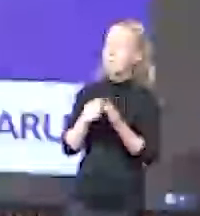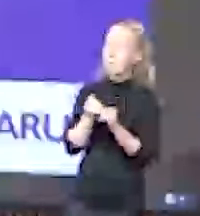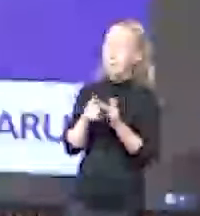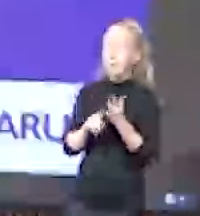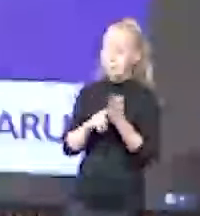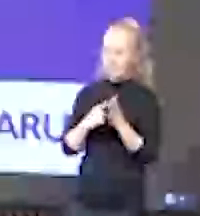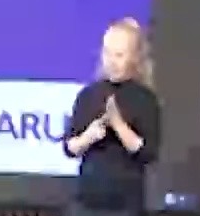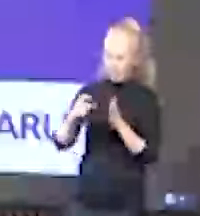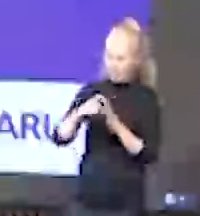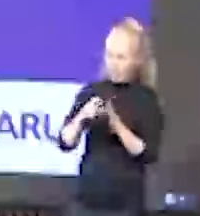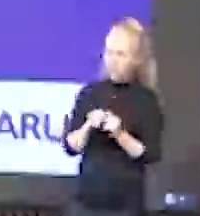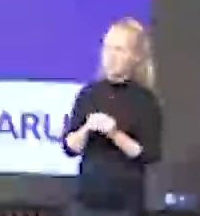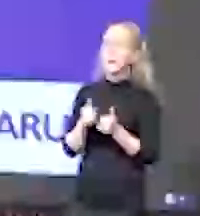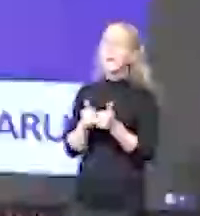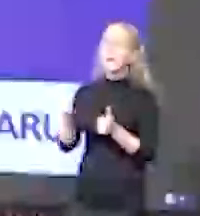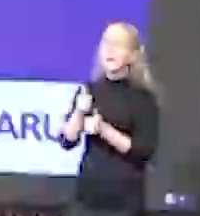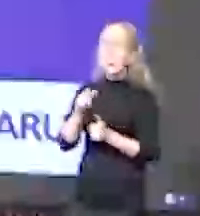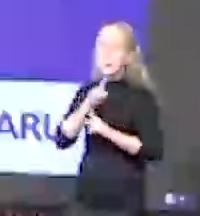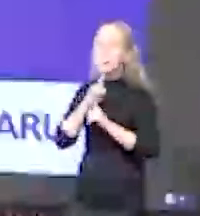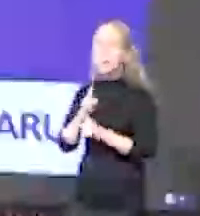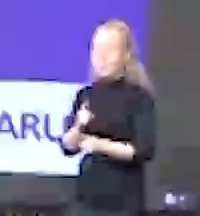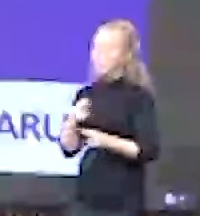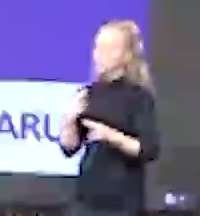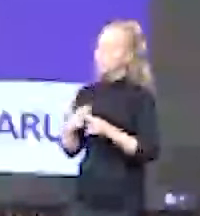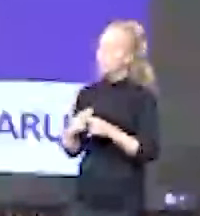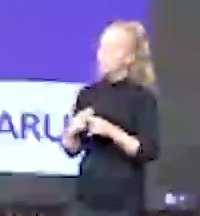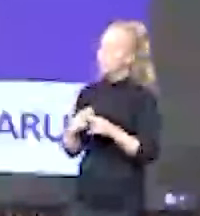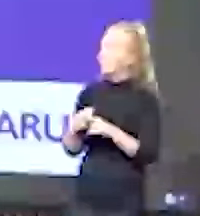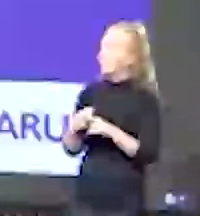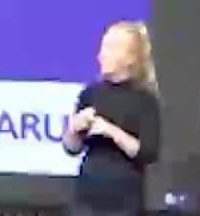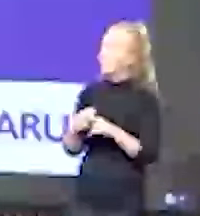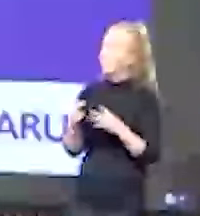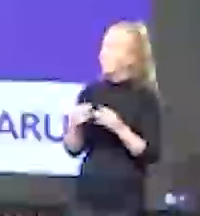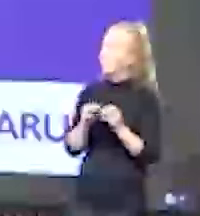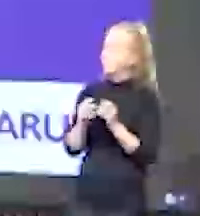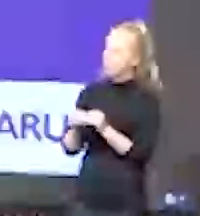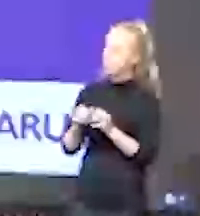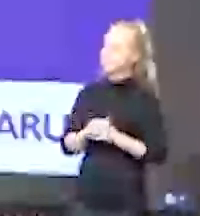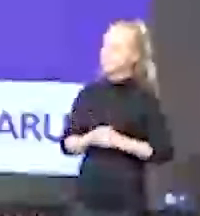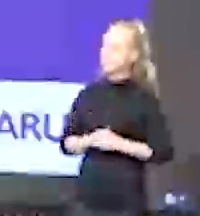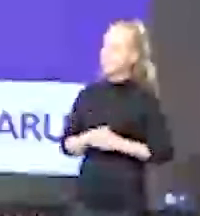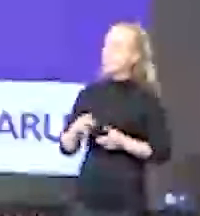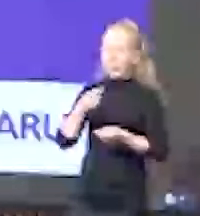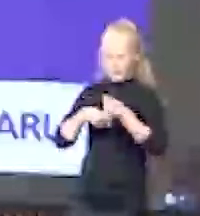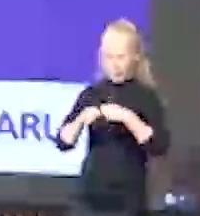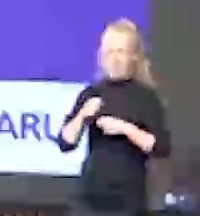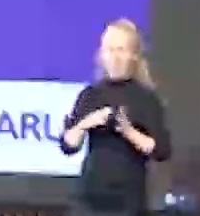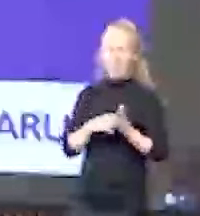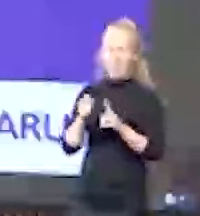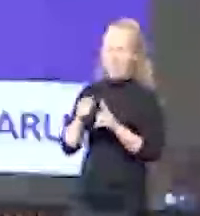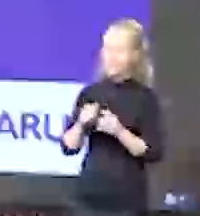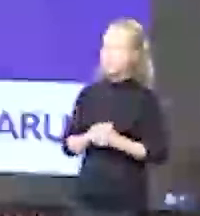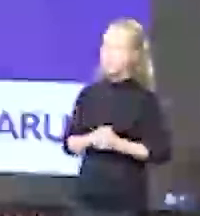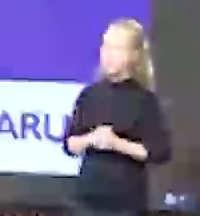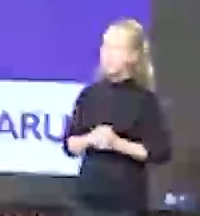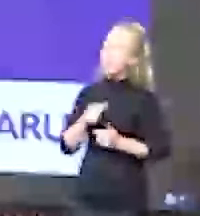senior advisor in the federal and state governments before crossing the fence and becoming an MP himself. You could have got all that from his